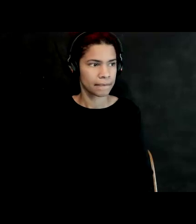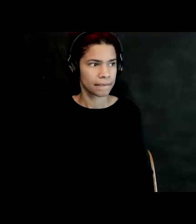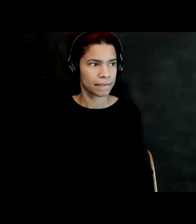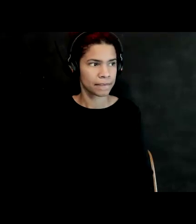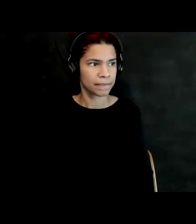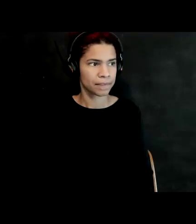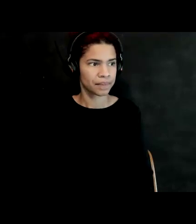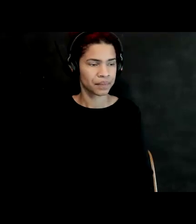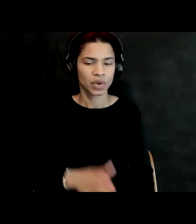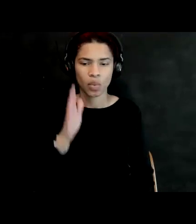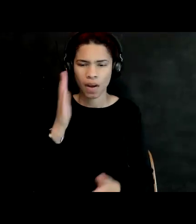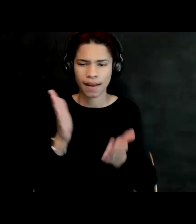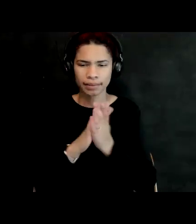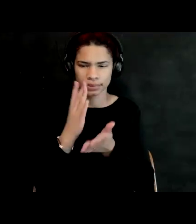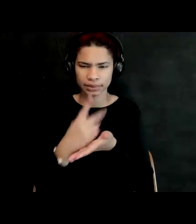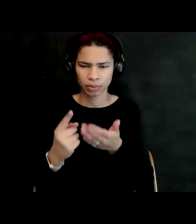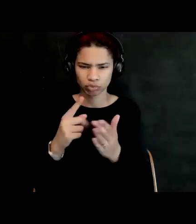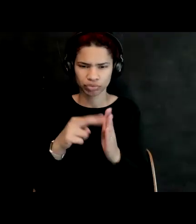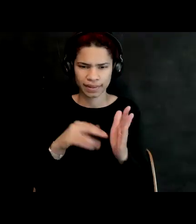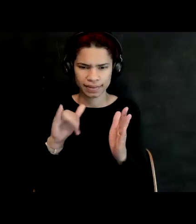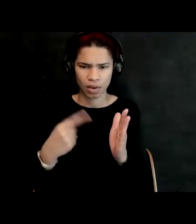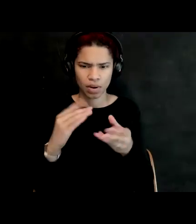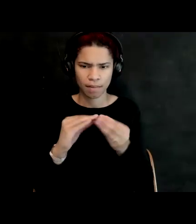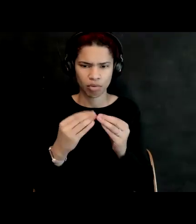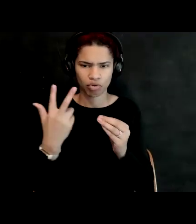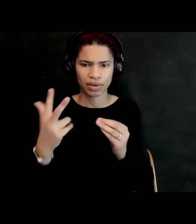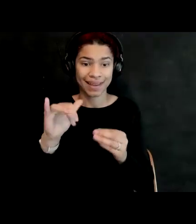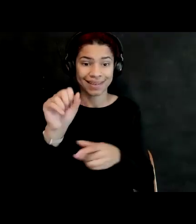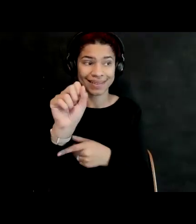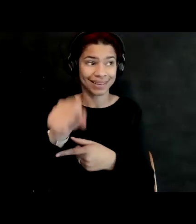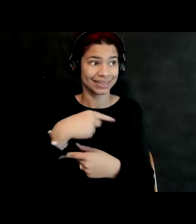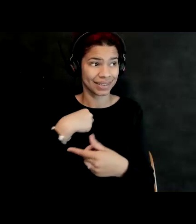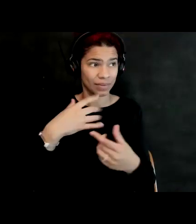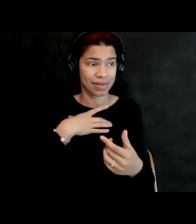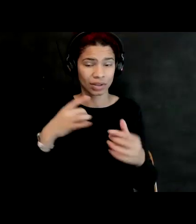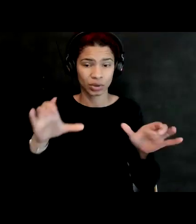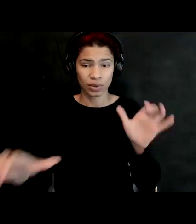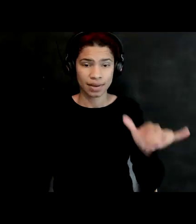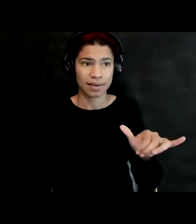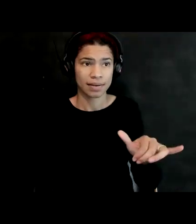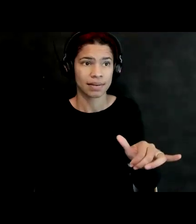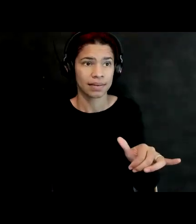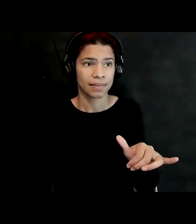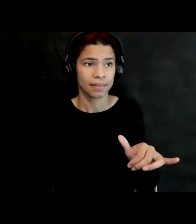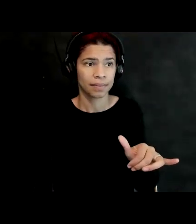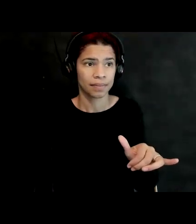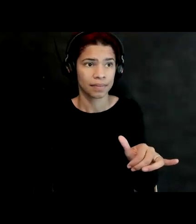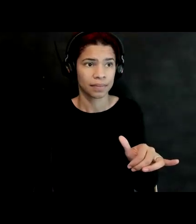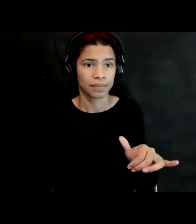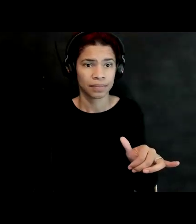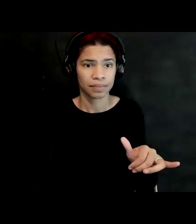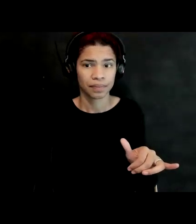have somebody read that monologue, please. Monologue 3, the yes, I like to do that, all the way to there's a lot of truth in that.